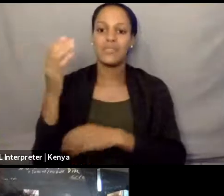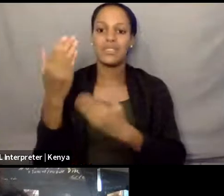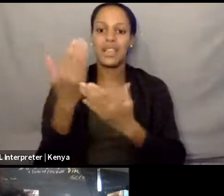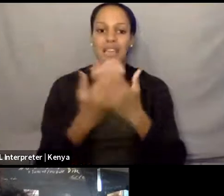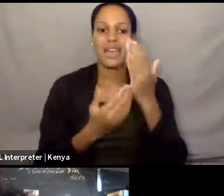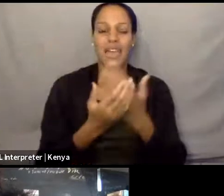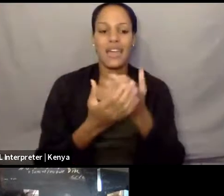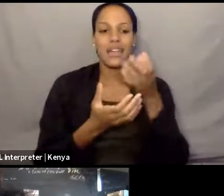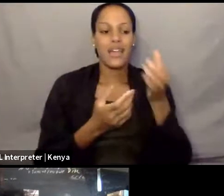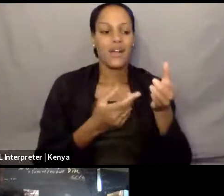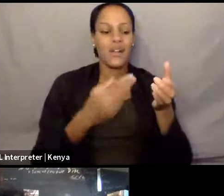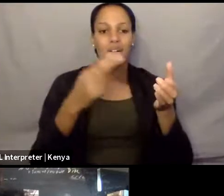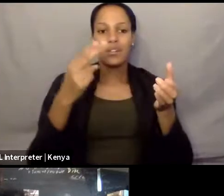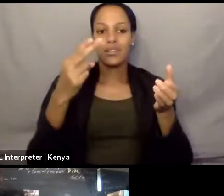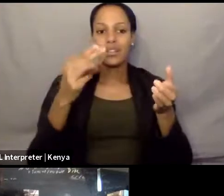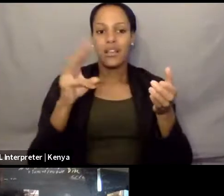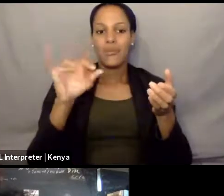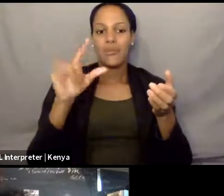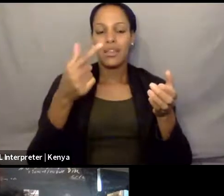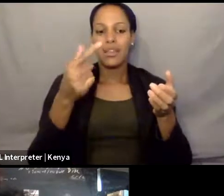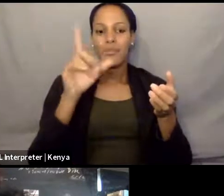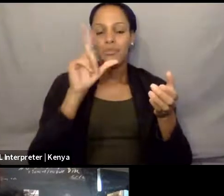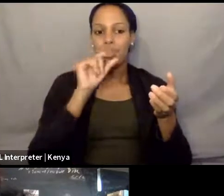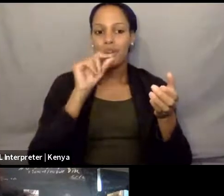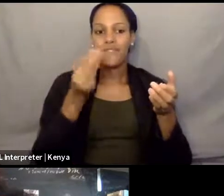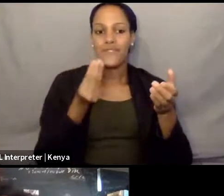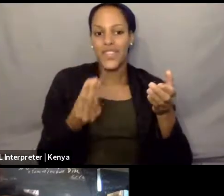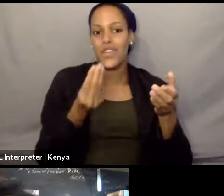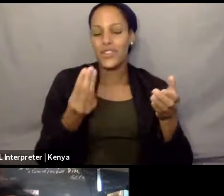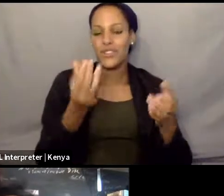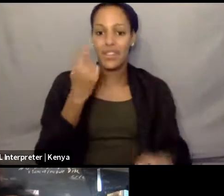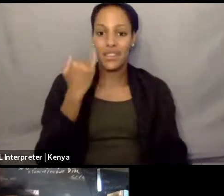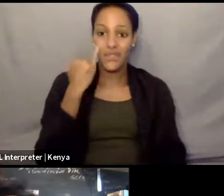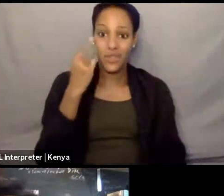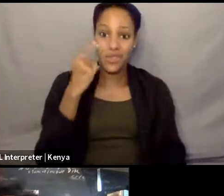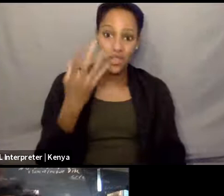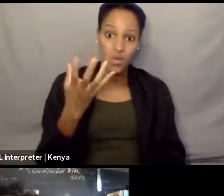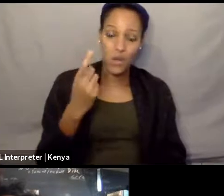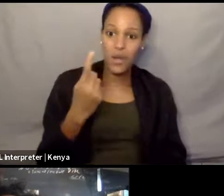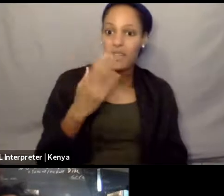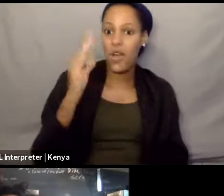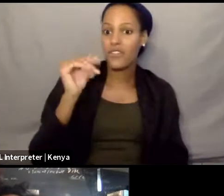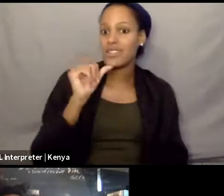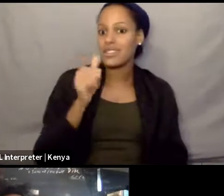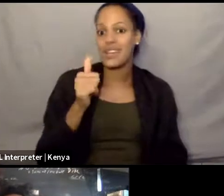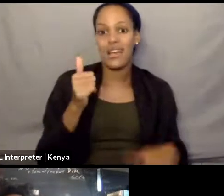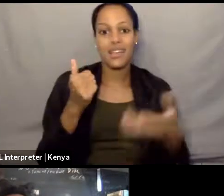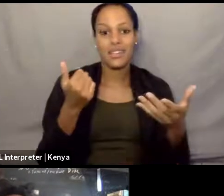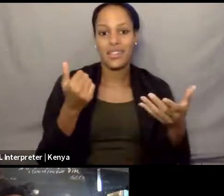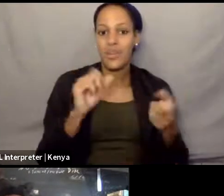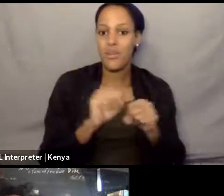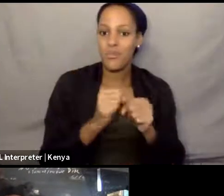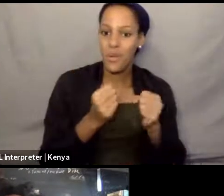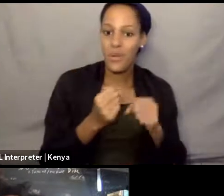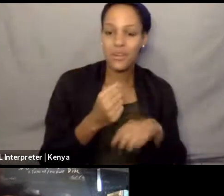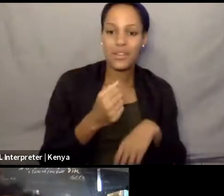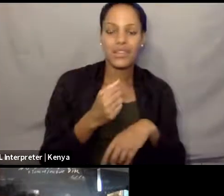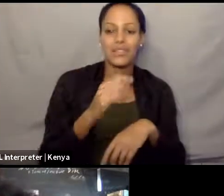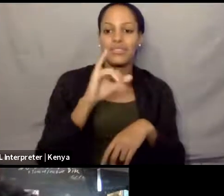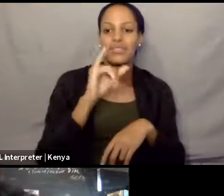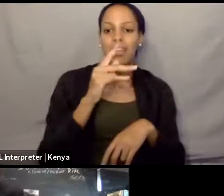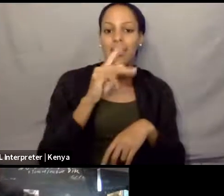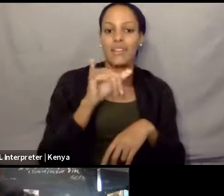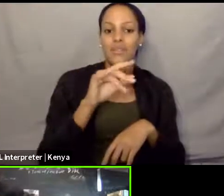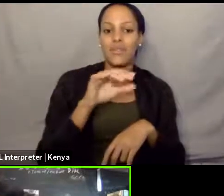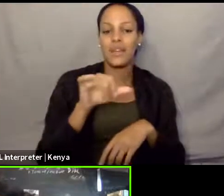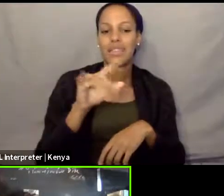feeder. If you think you want one, I hope it's not janky or panty wasted. Two new words I learned while reading your